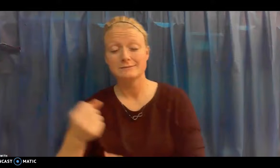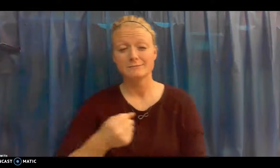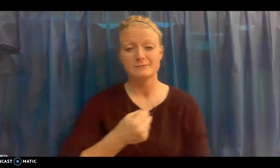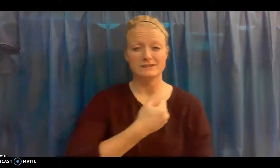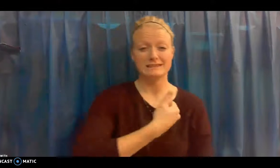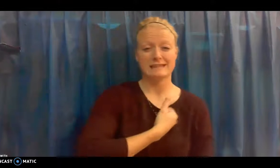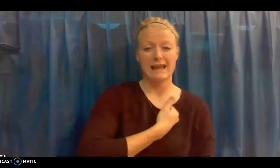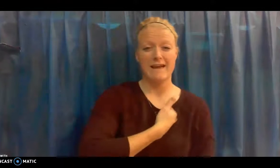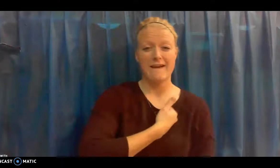S is for